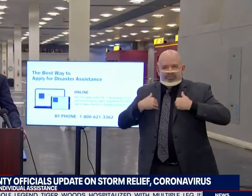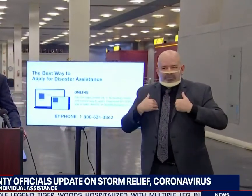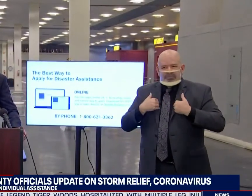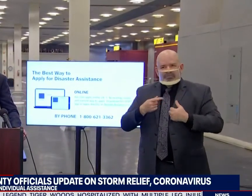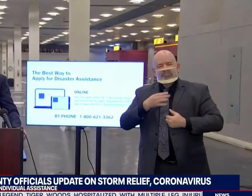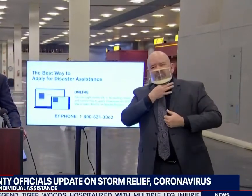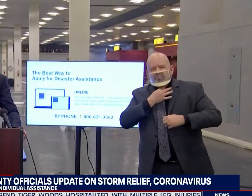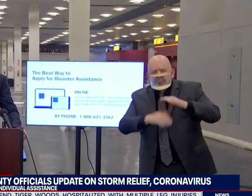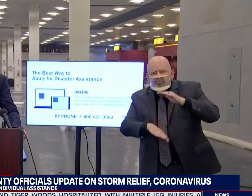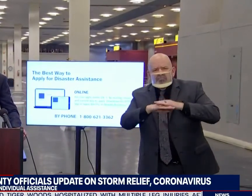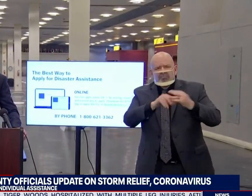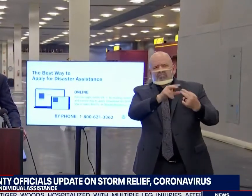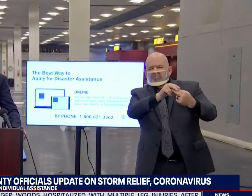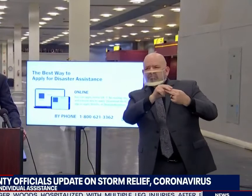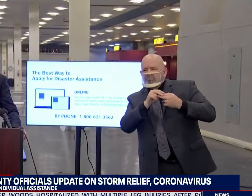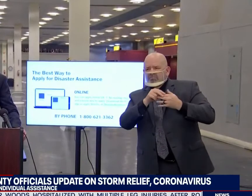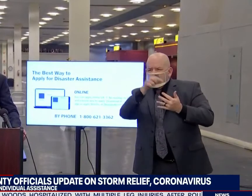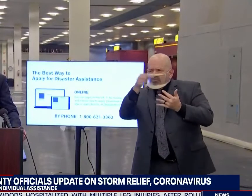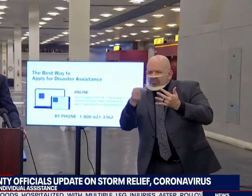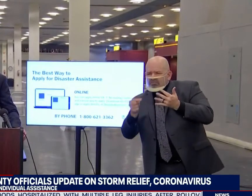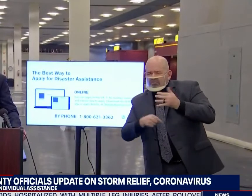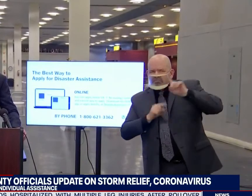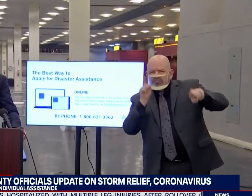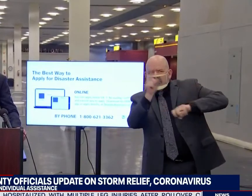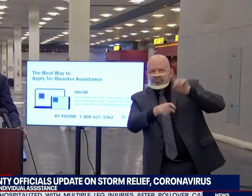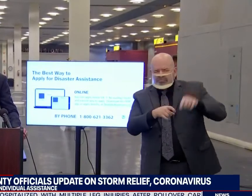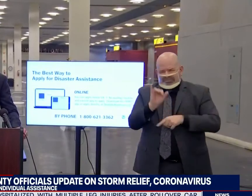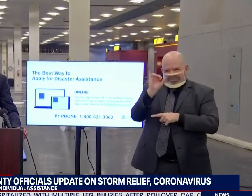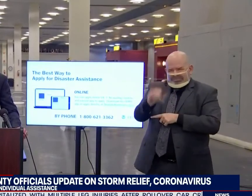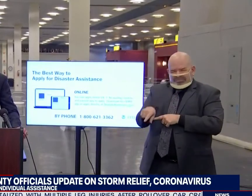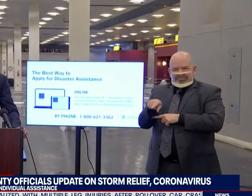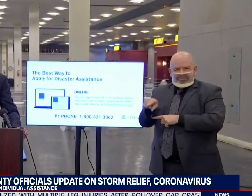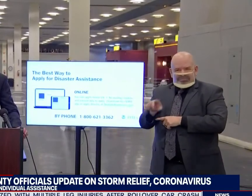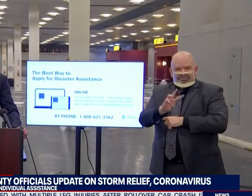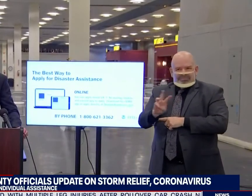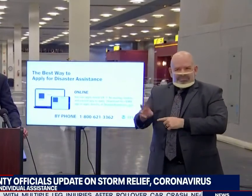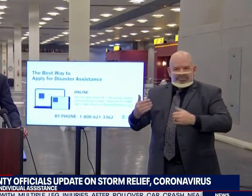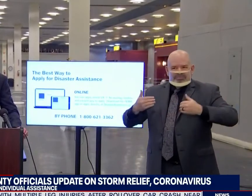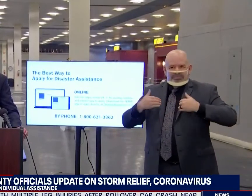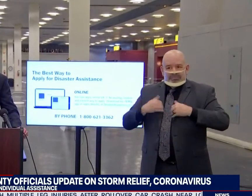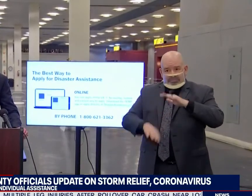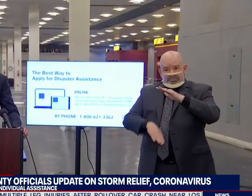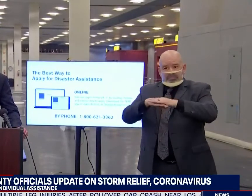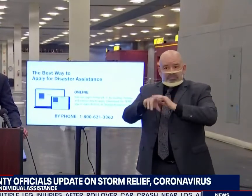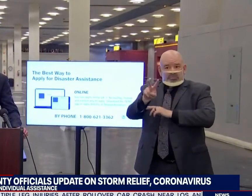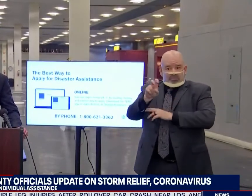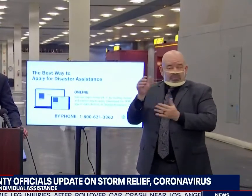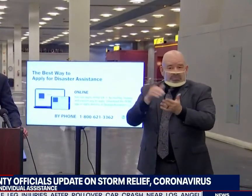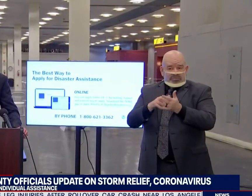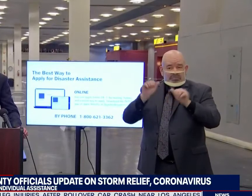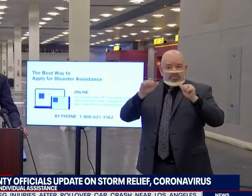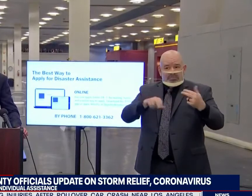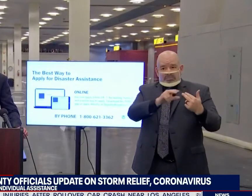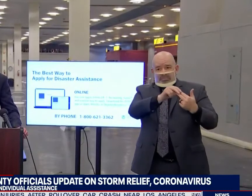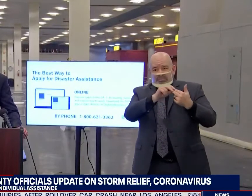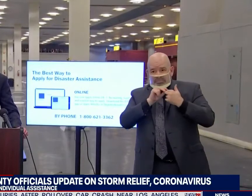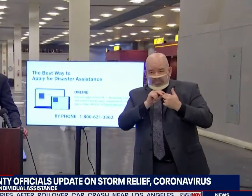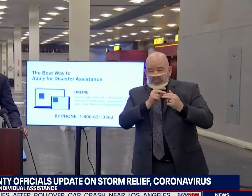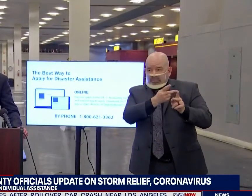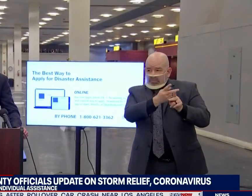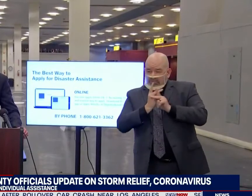uh for my kitchen or my bathroom? Disaster loans of up to $200,000 are available to homeowners to